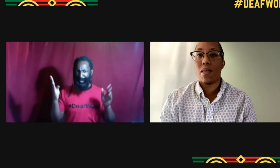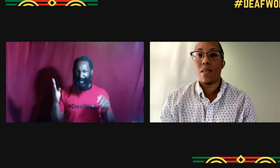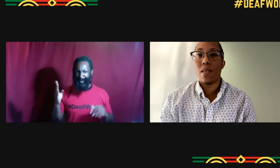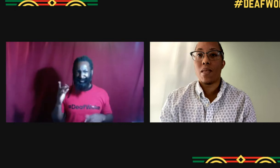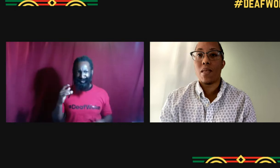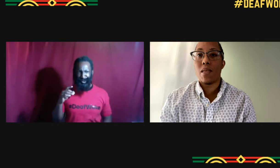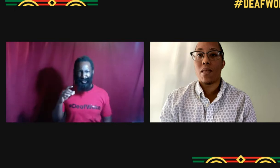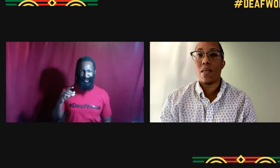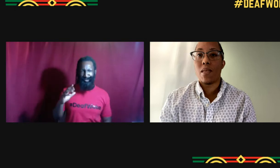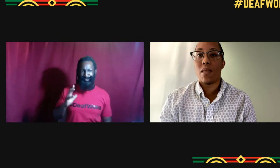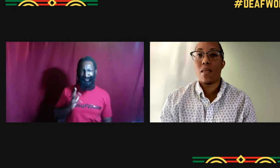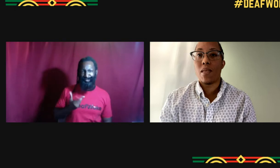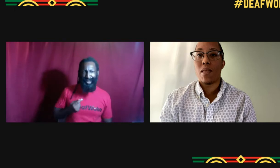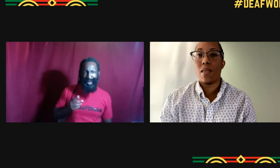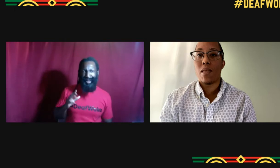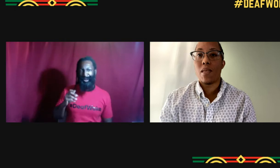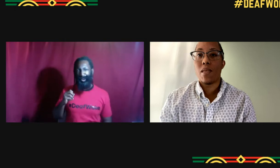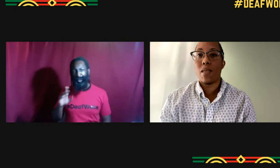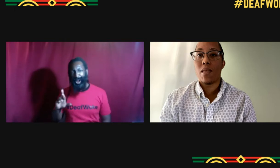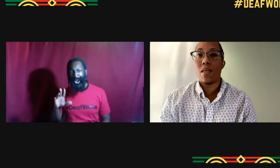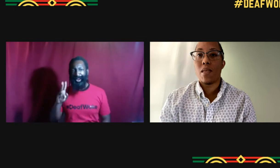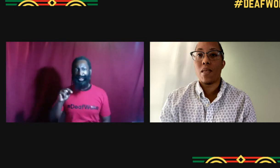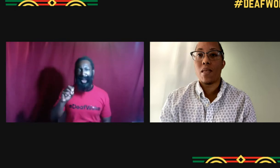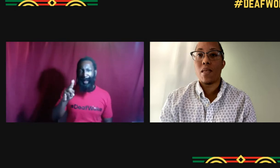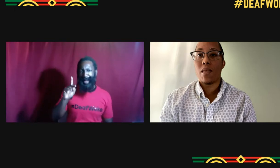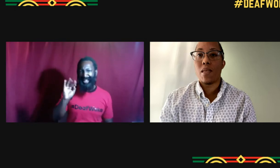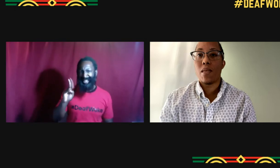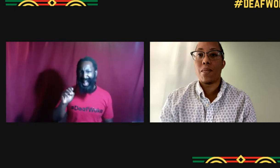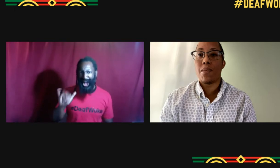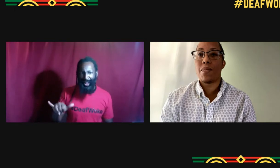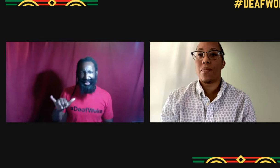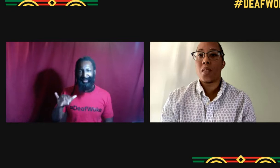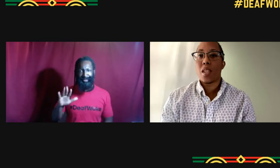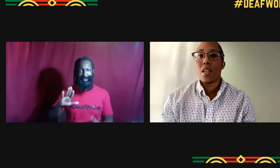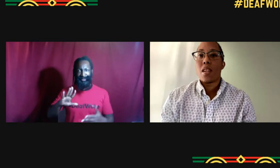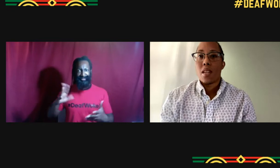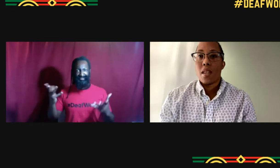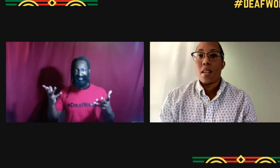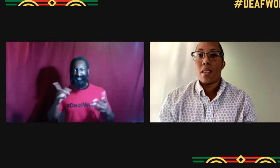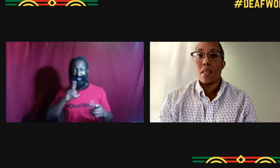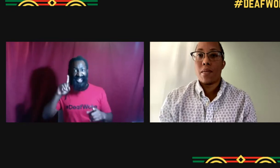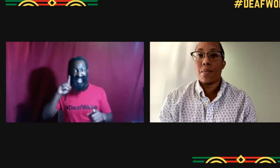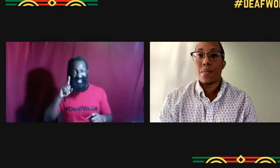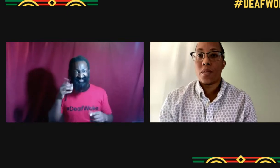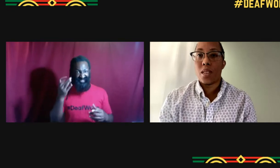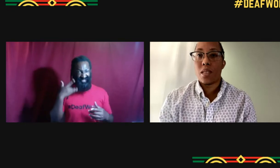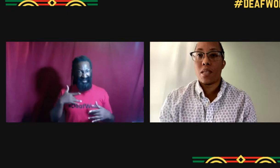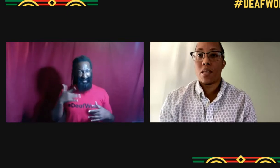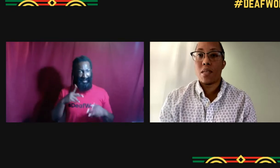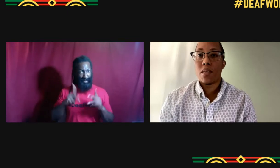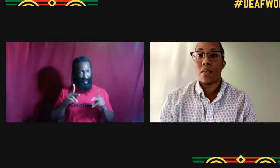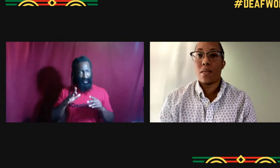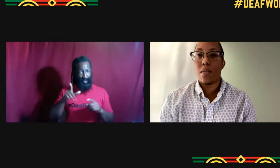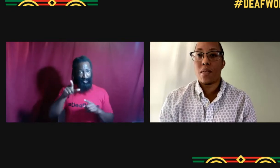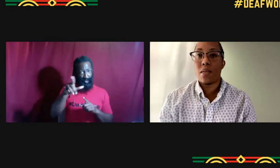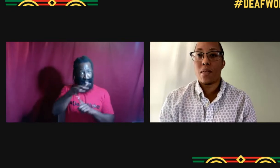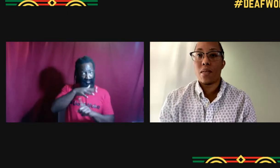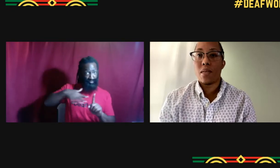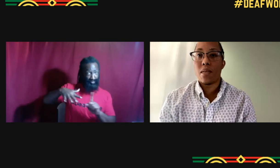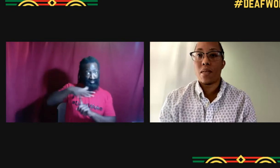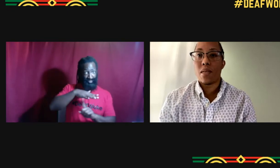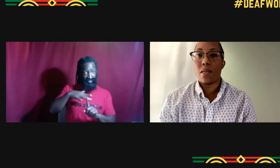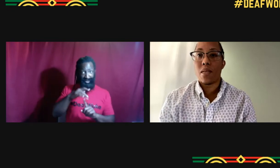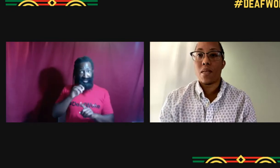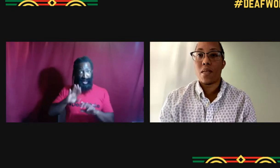You know, did you feel, you know, back in the day that people were open to trans and non-binary? You